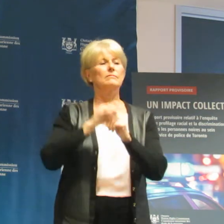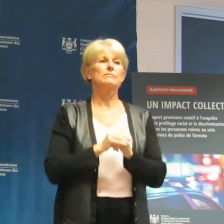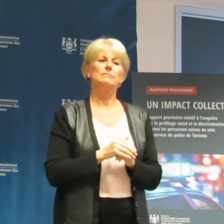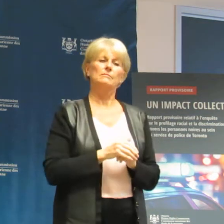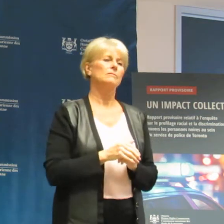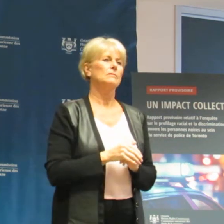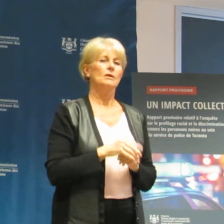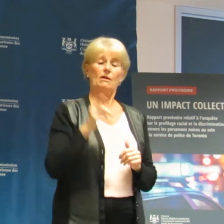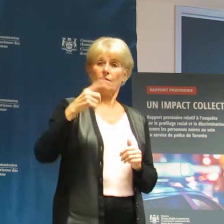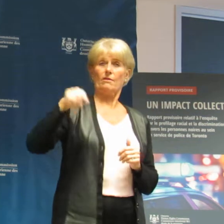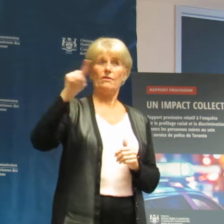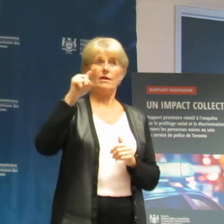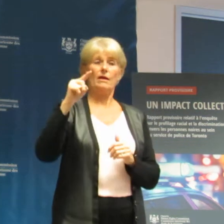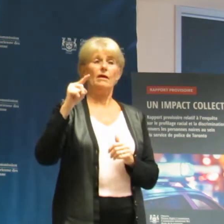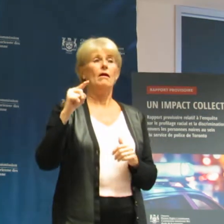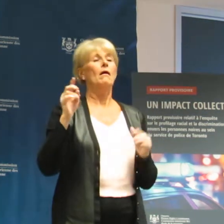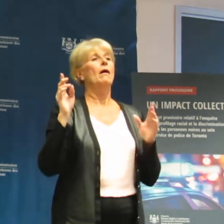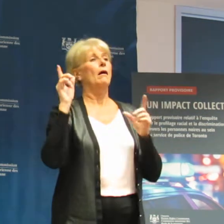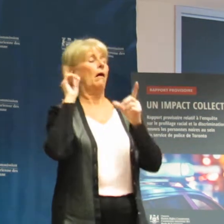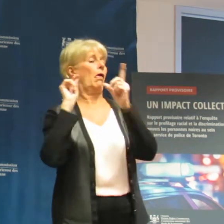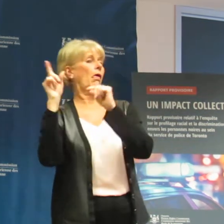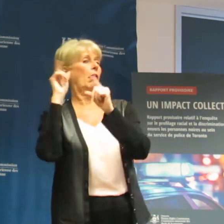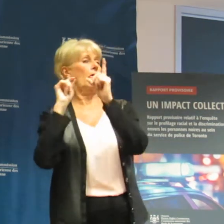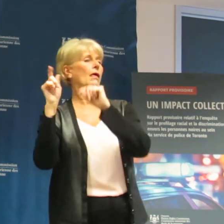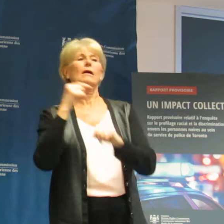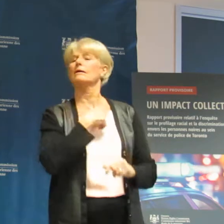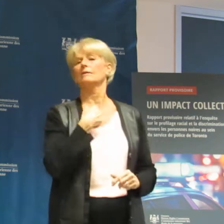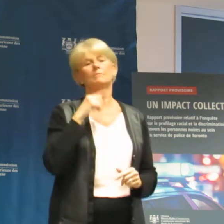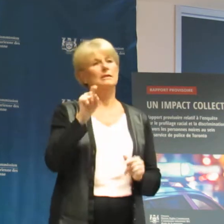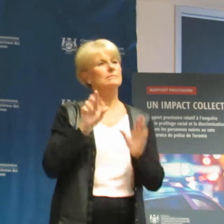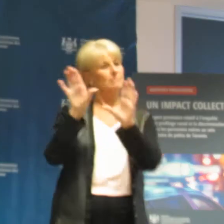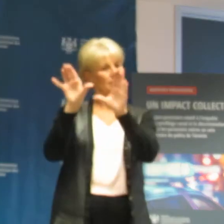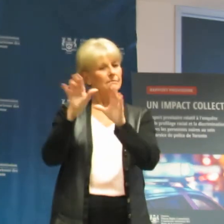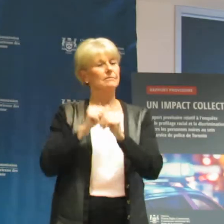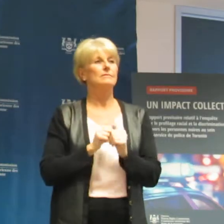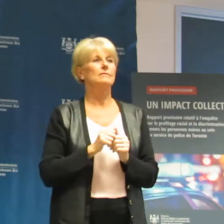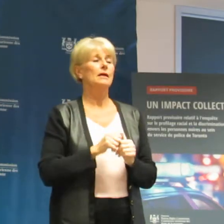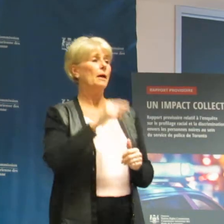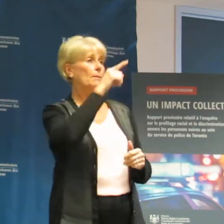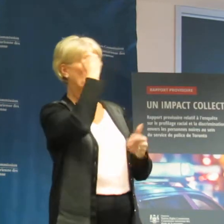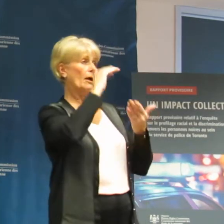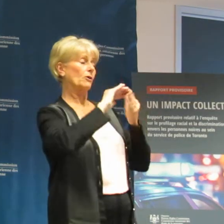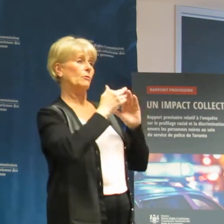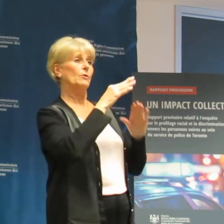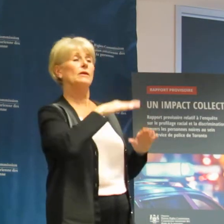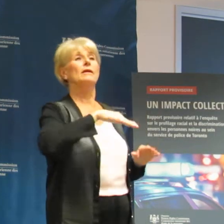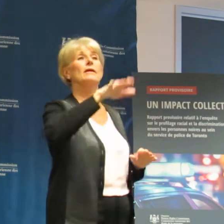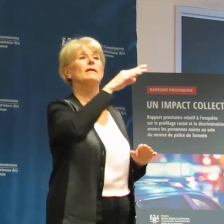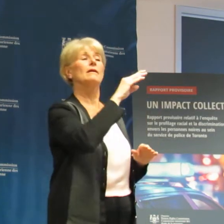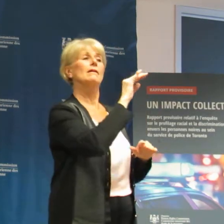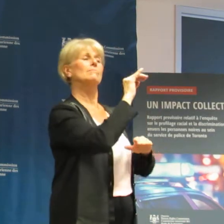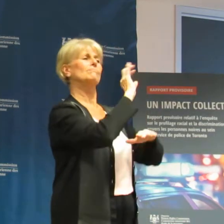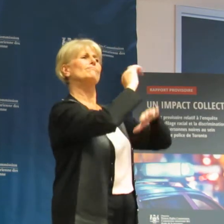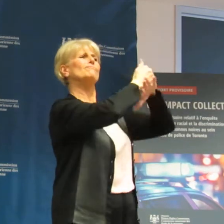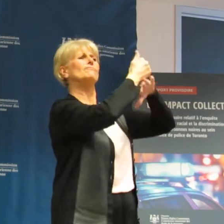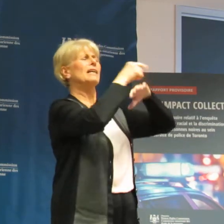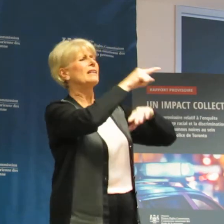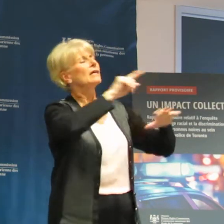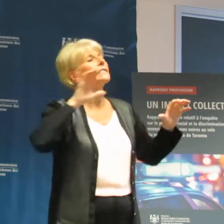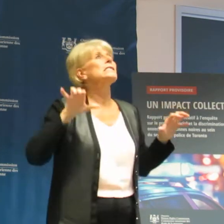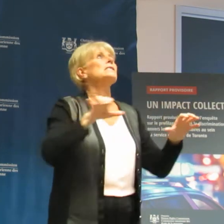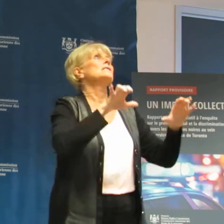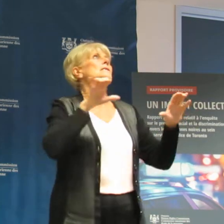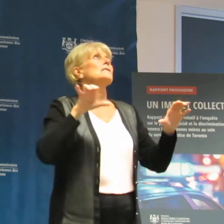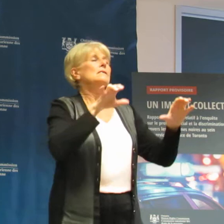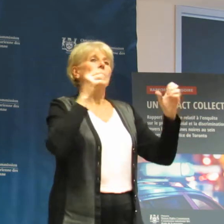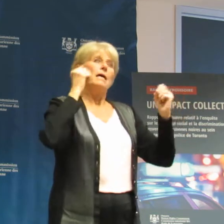on those who are complicit in the status quo. Many black community icons have worked assiduously over